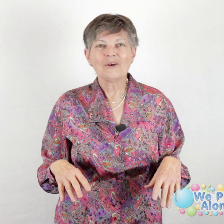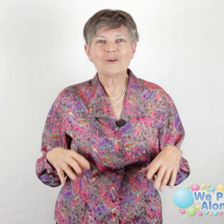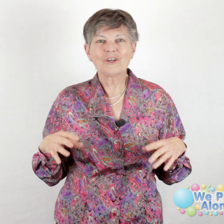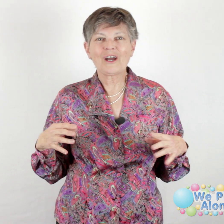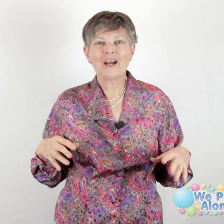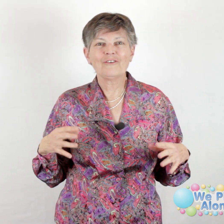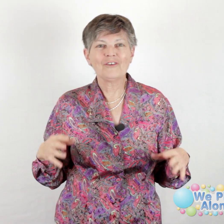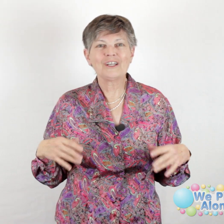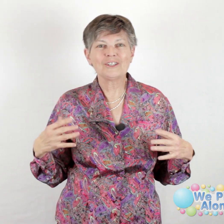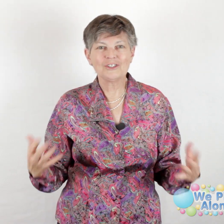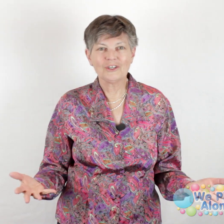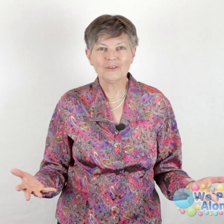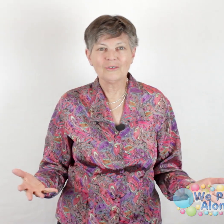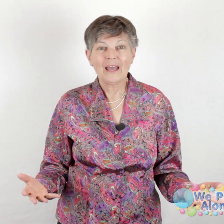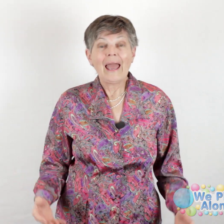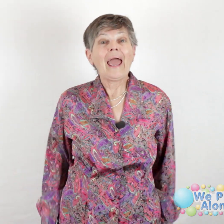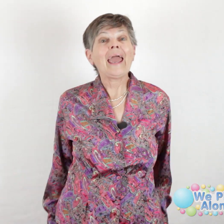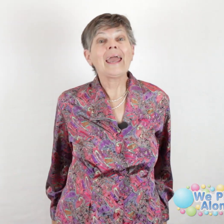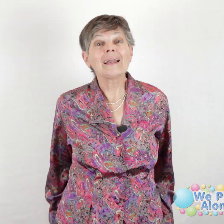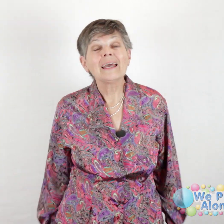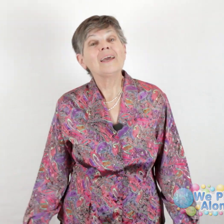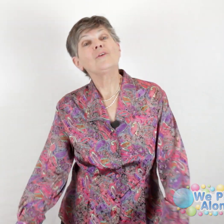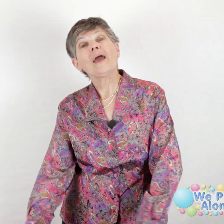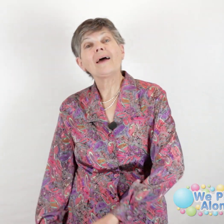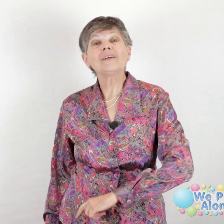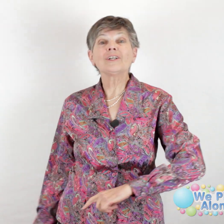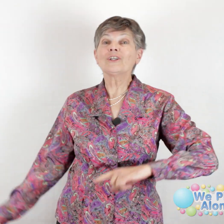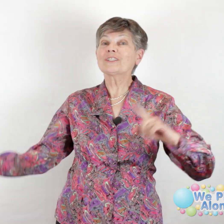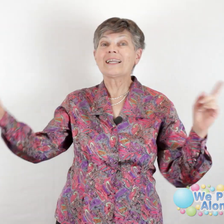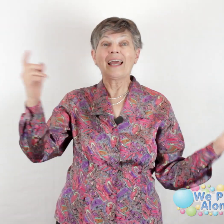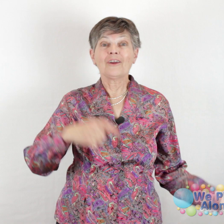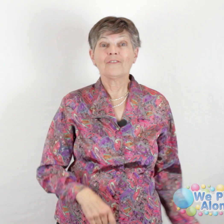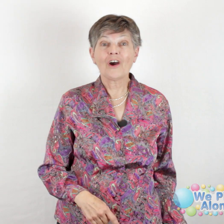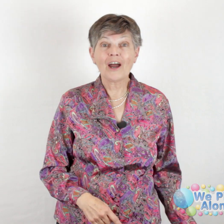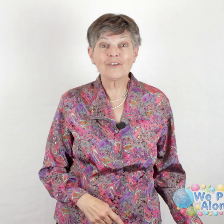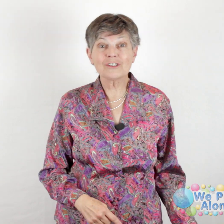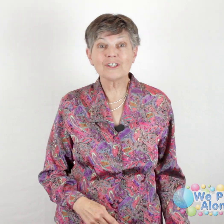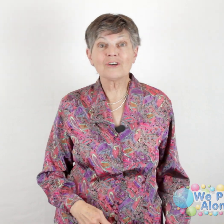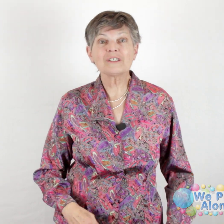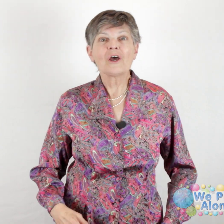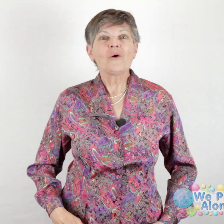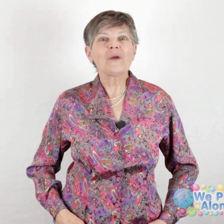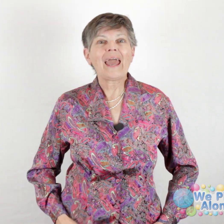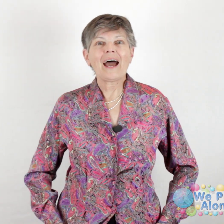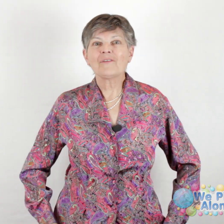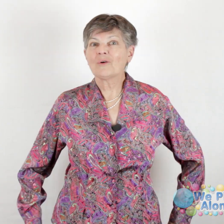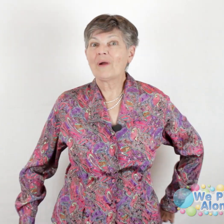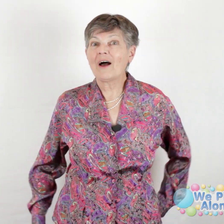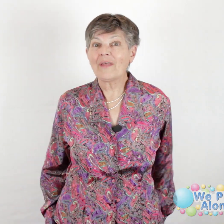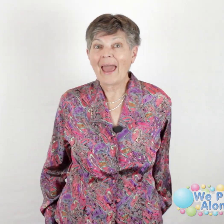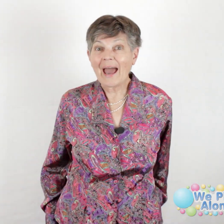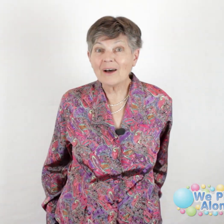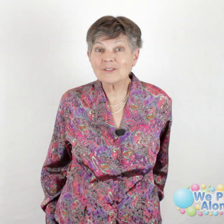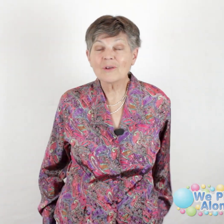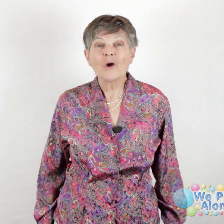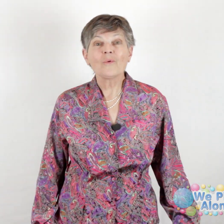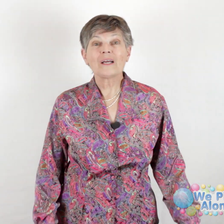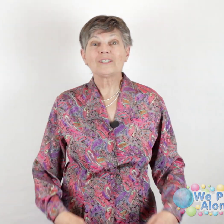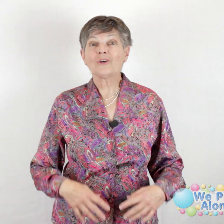which are kind of fun to do. And if you haven't looked at any of our other series, we have an Around the House where I show